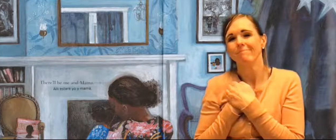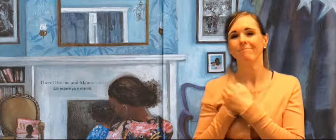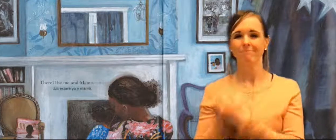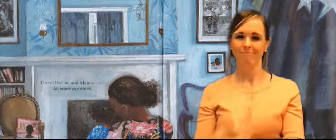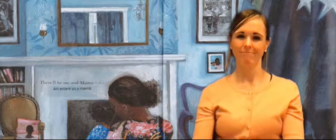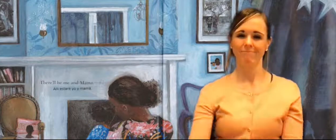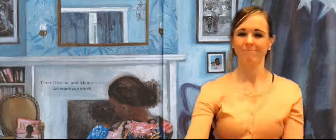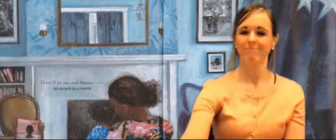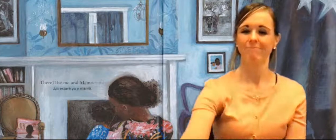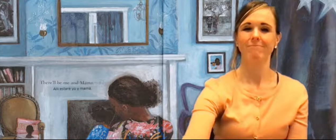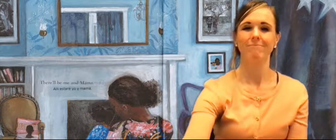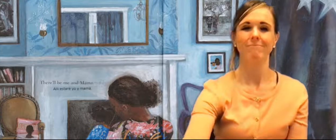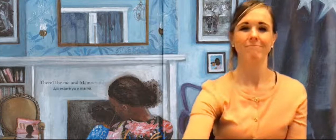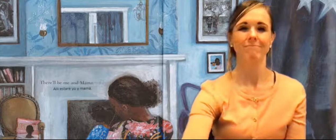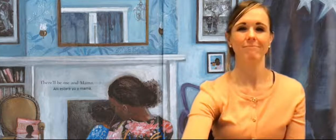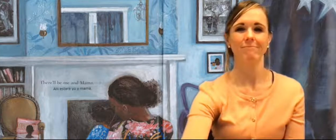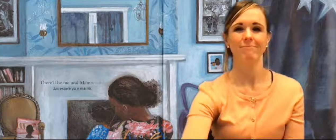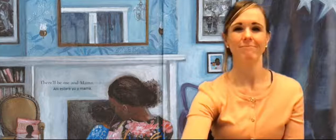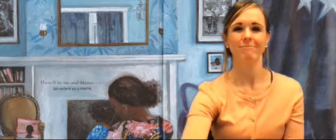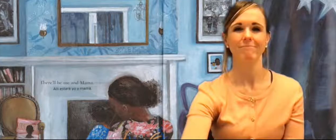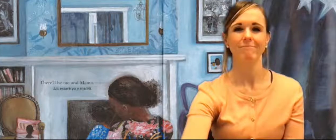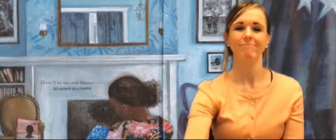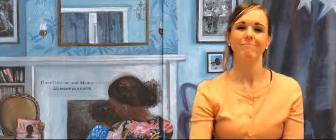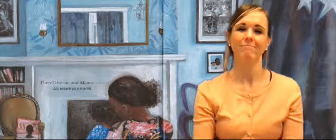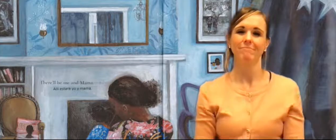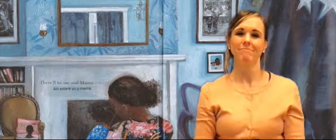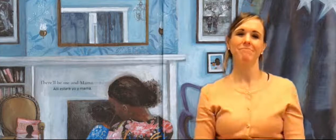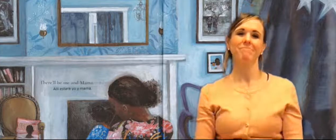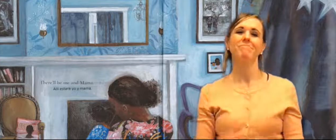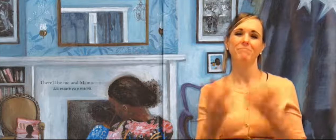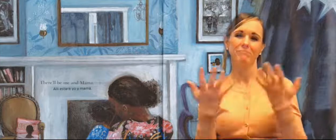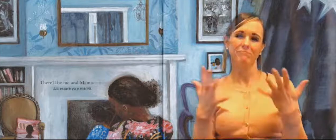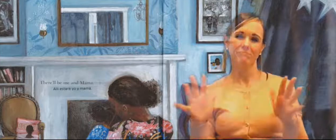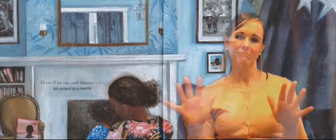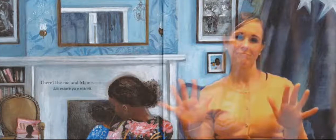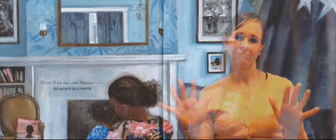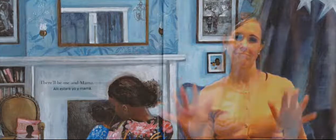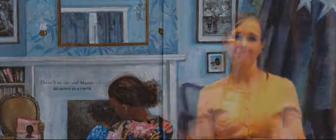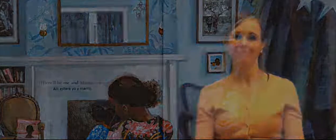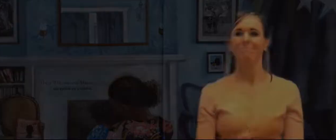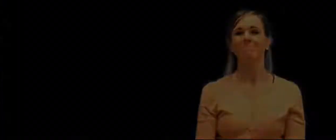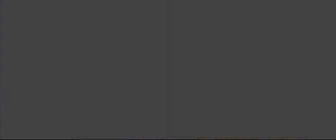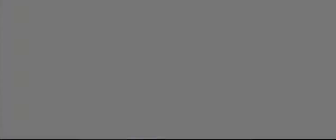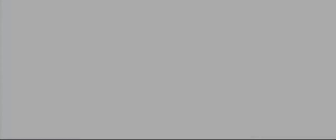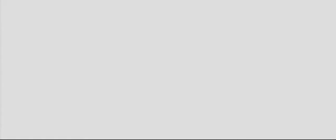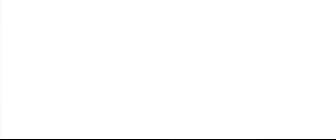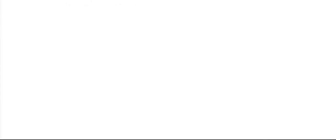and her love. The end.